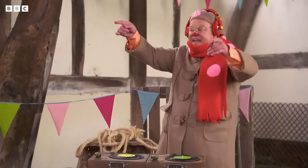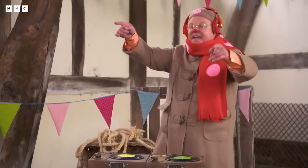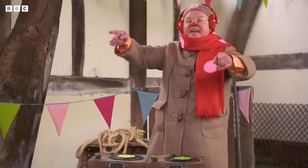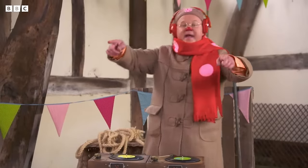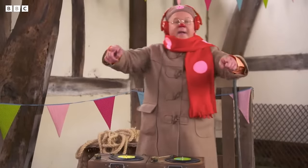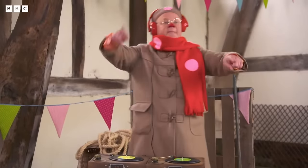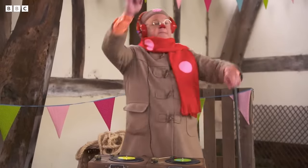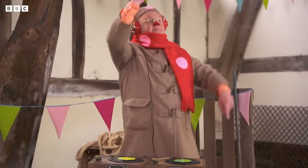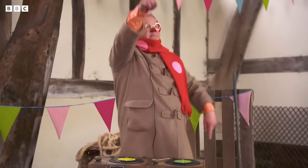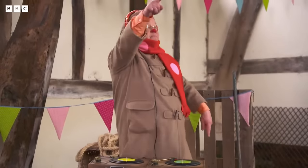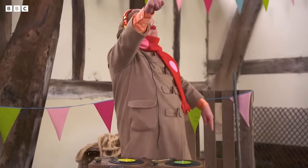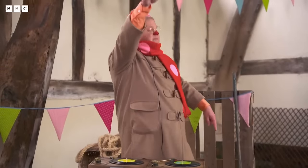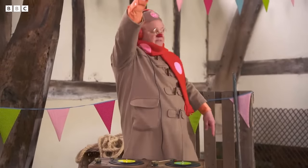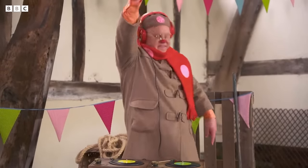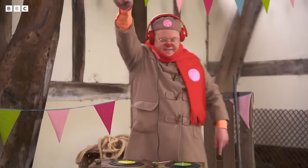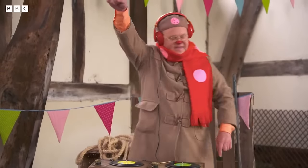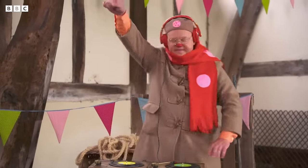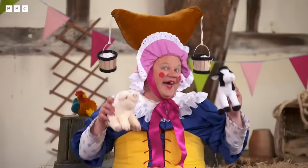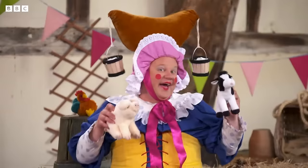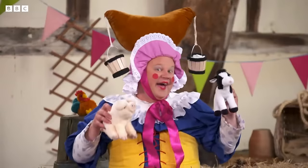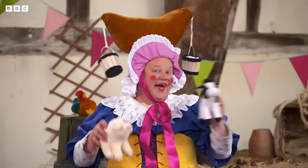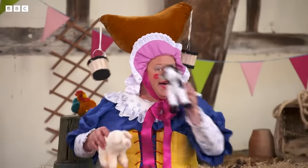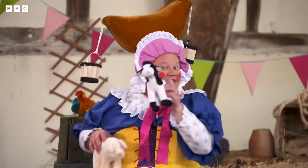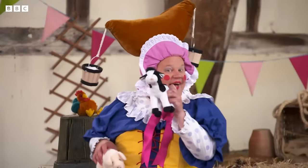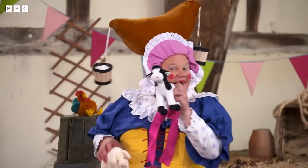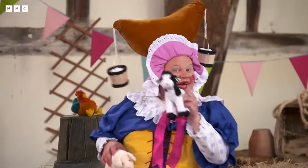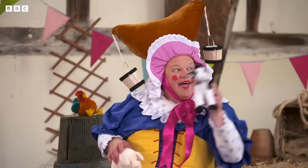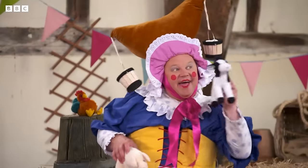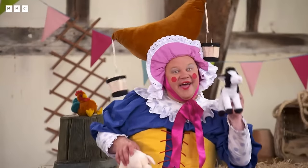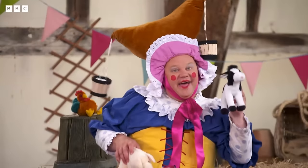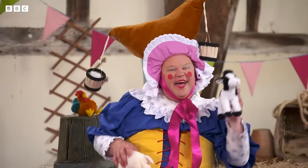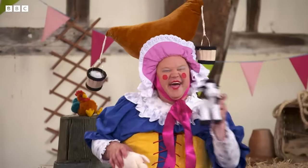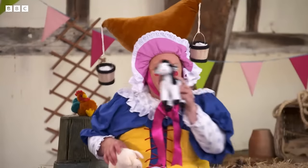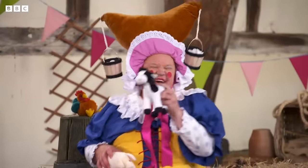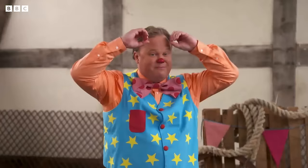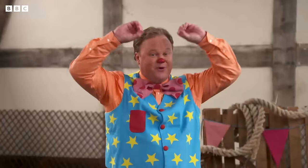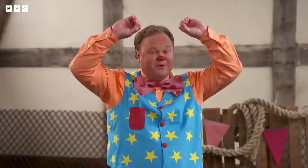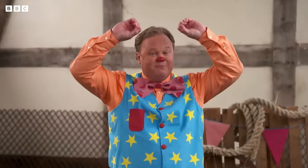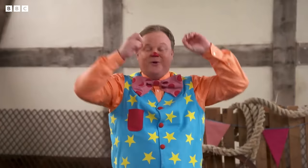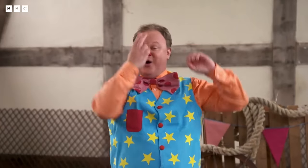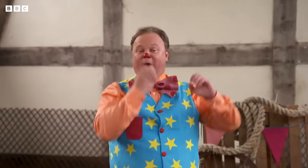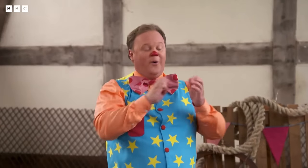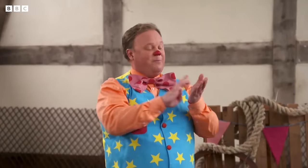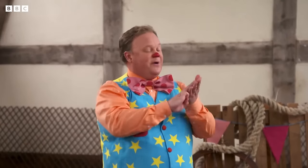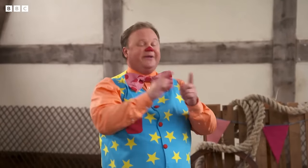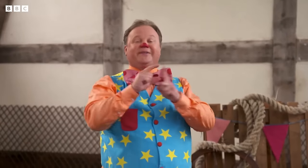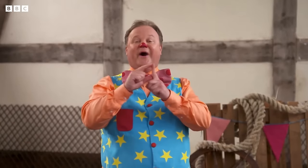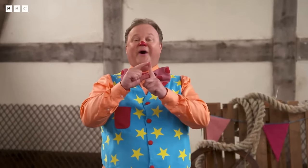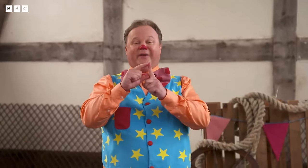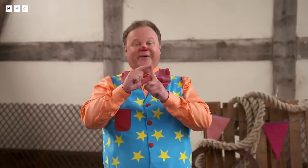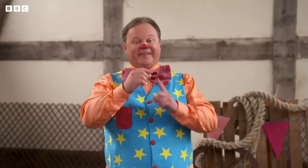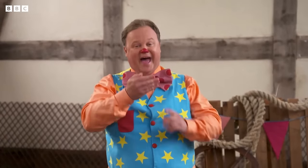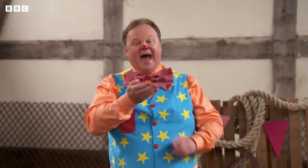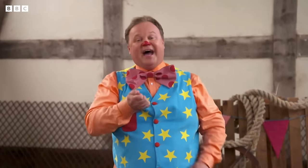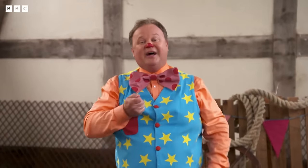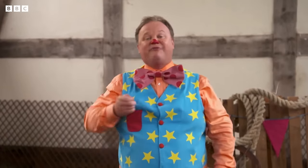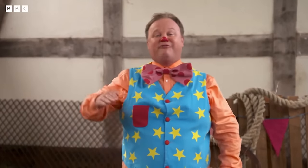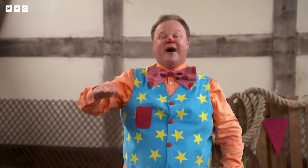moo here, a moo moo there, here a moo, there a moo, everywhere a moo moo. Old MacDonald had a